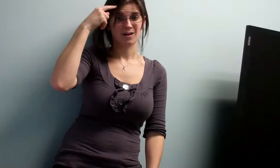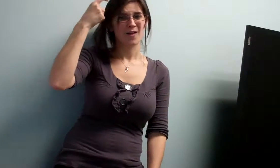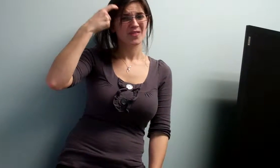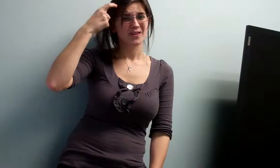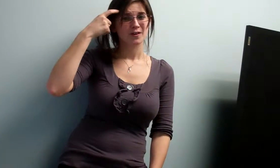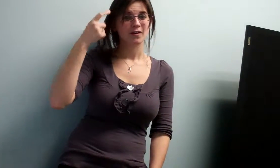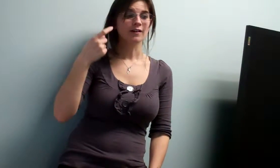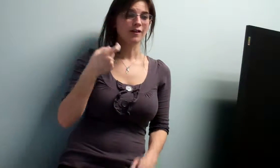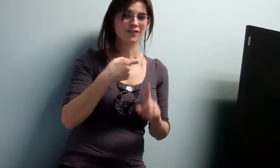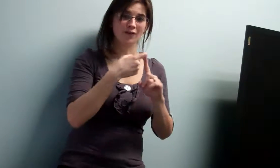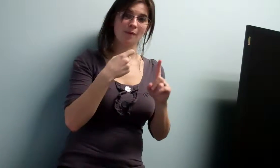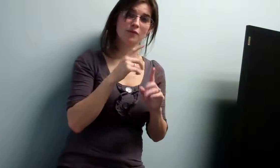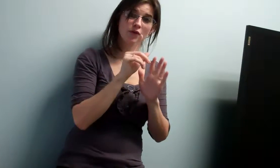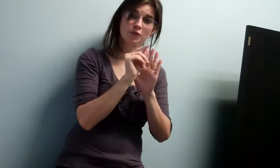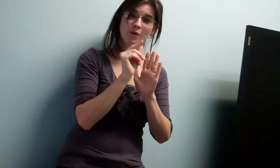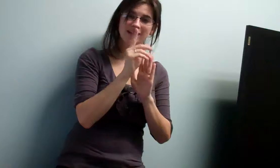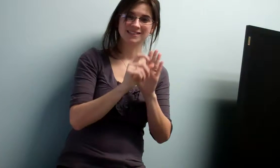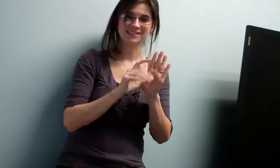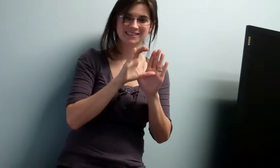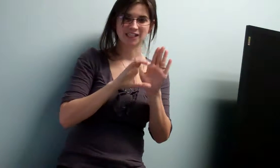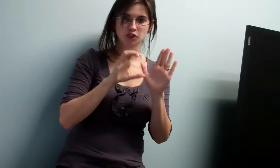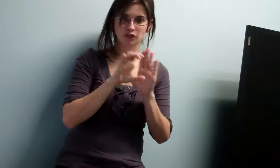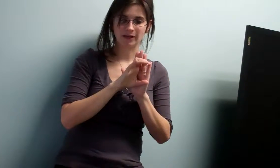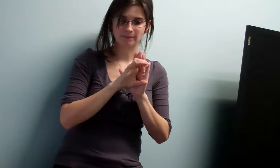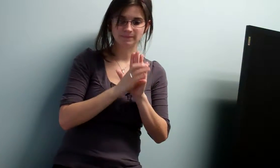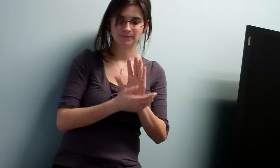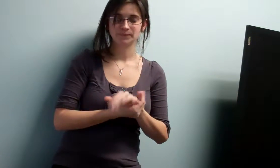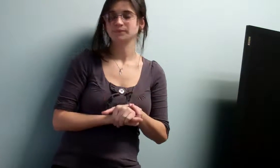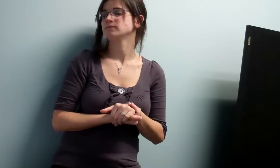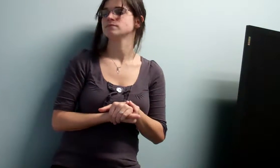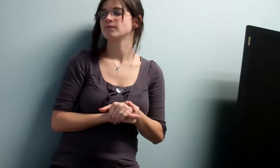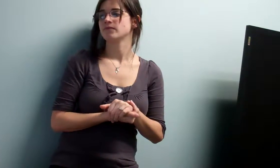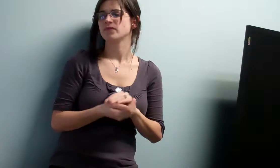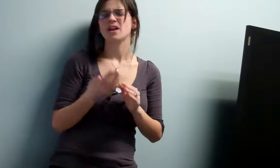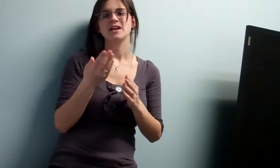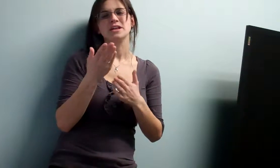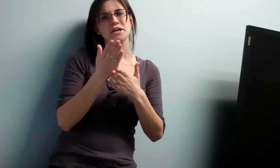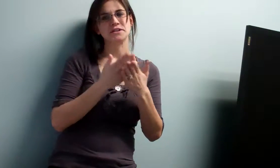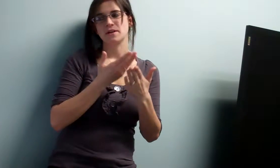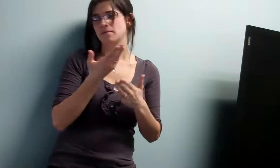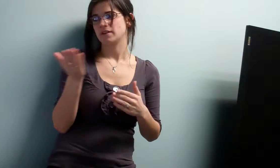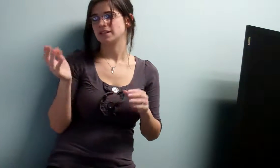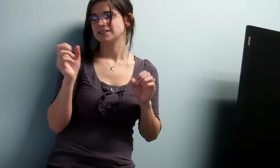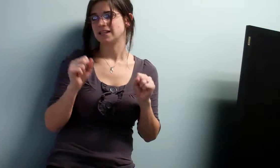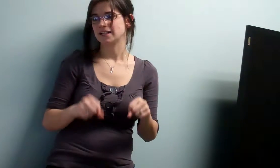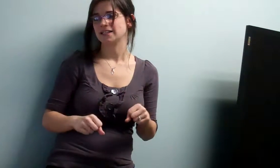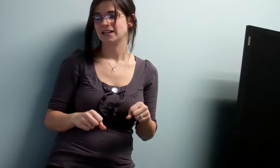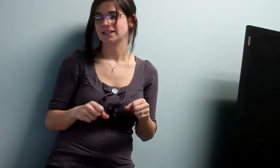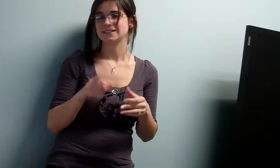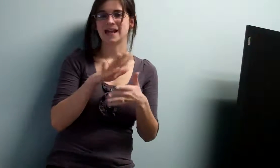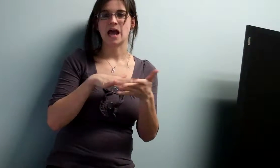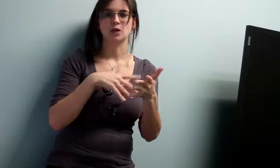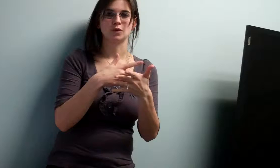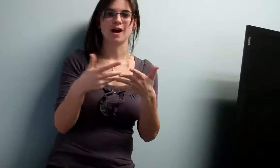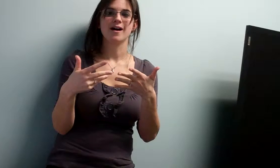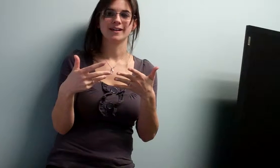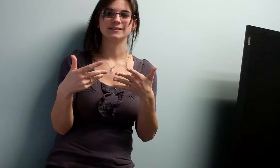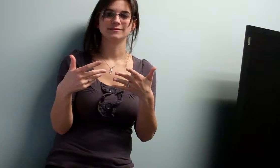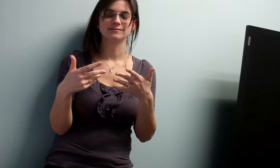Just a few of the things that would kind of outline this role. If you look at what he